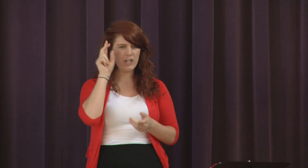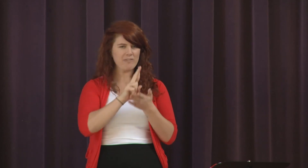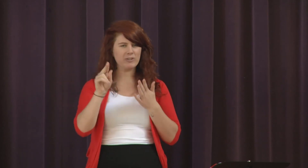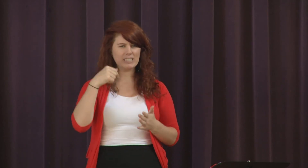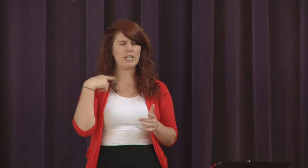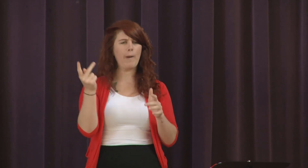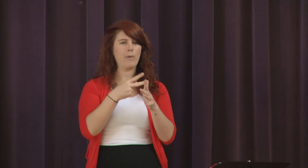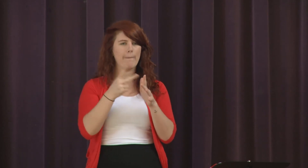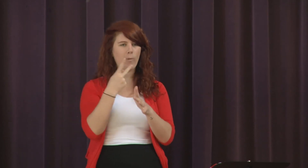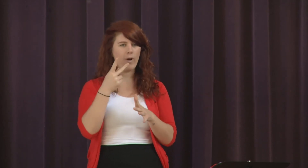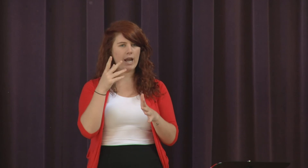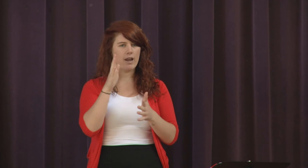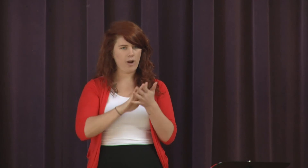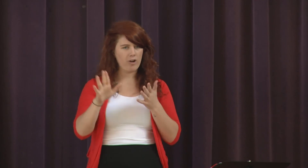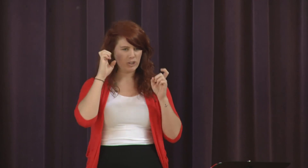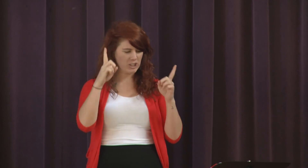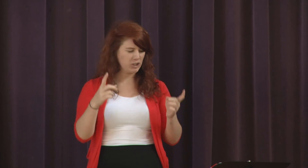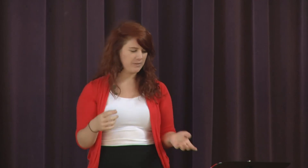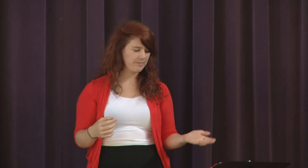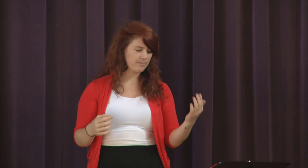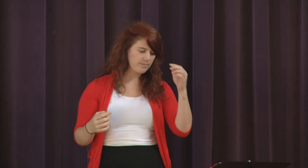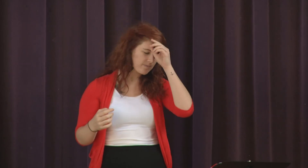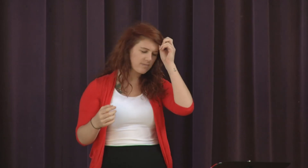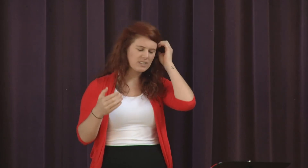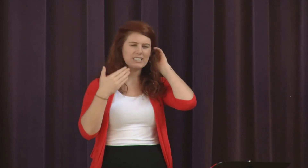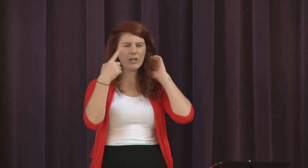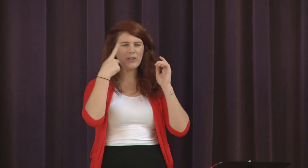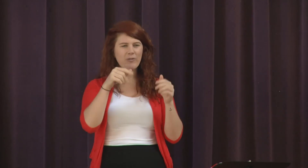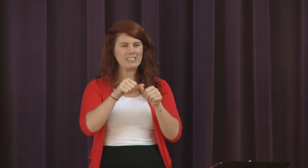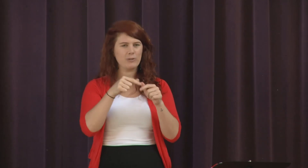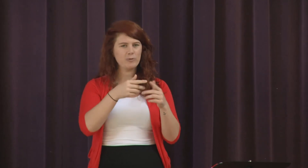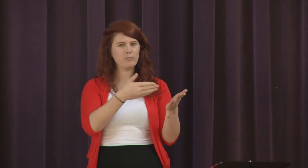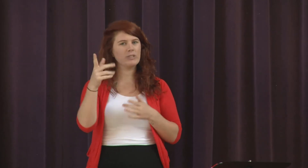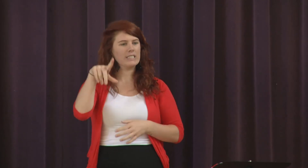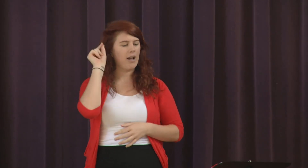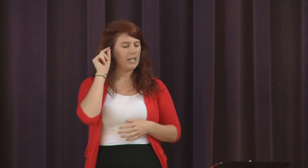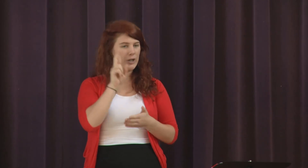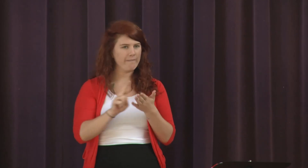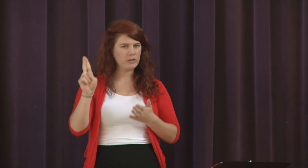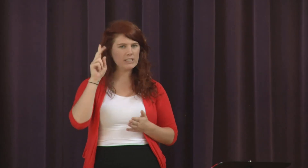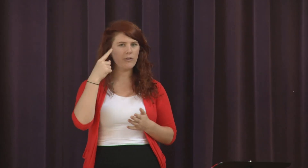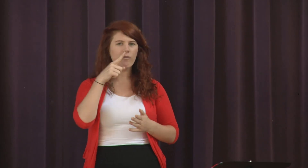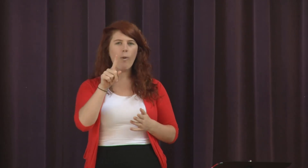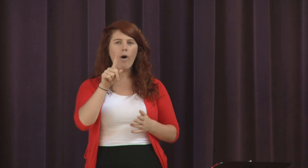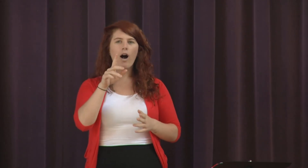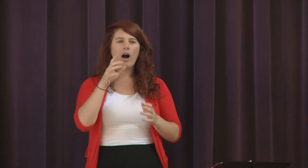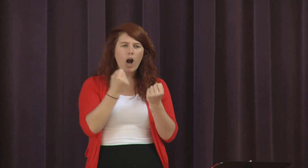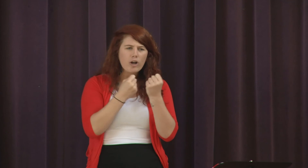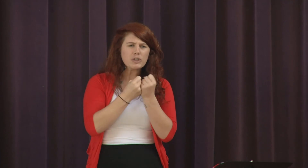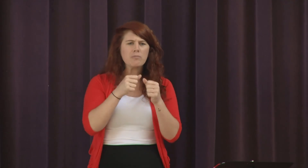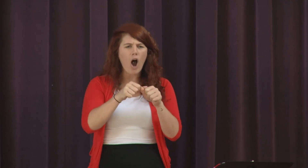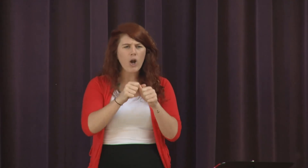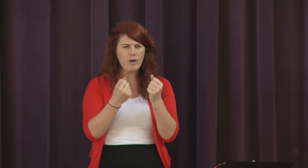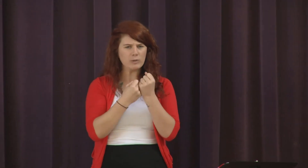encouraged and influenced us to consider Gallaudet as our primary choice for our post-secondary education. Thank